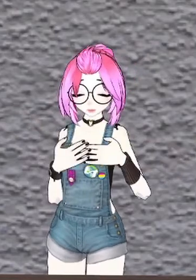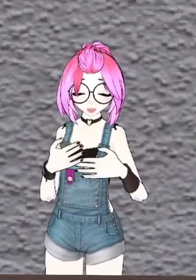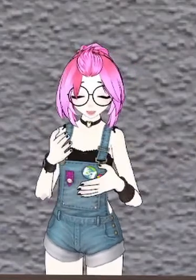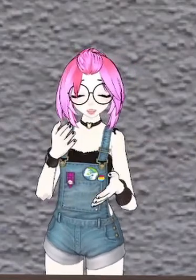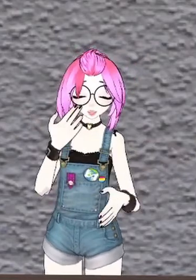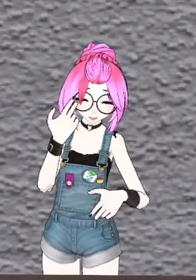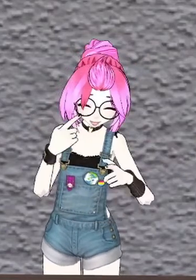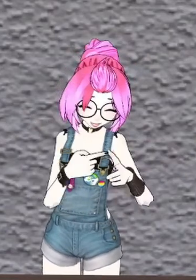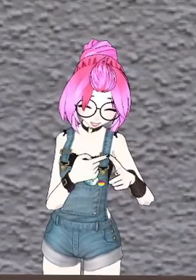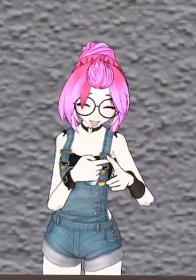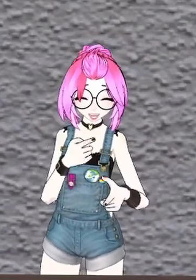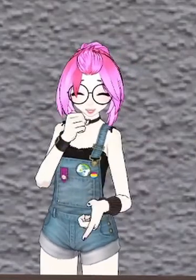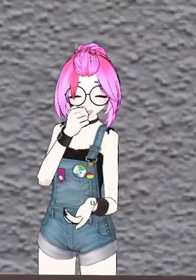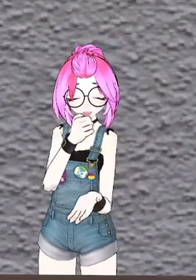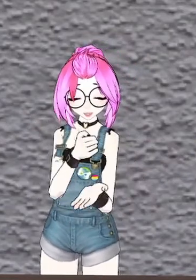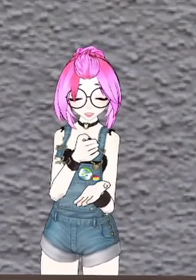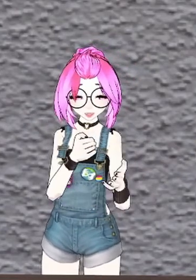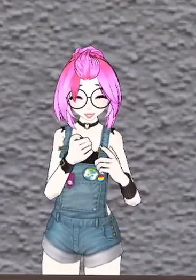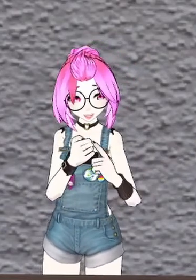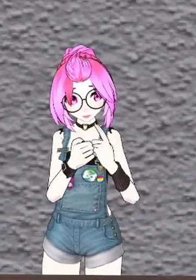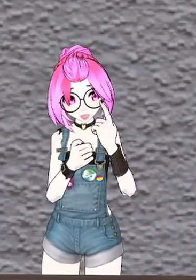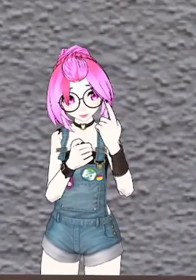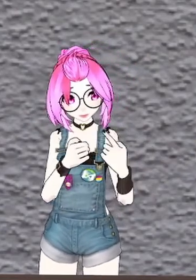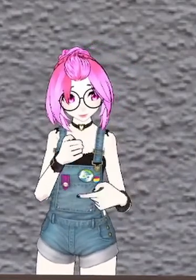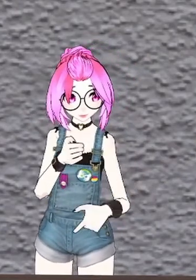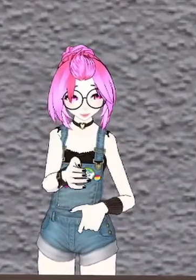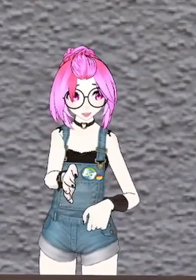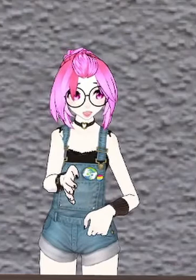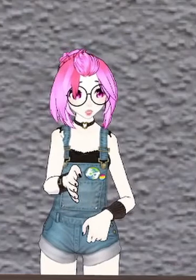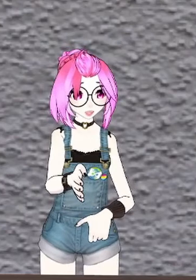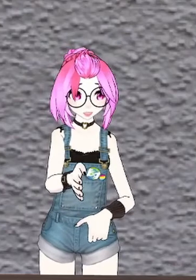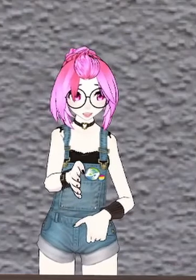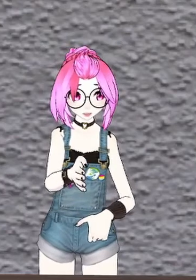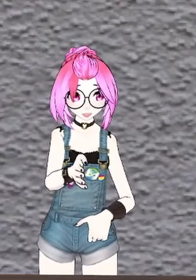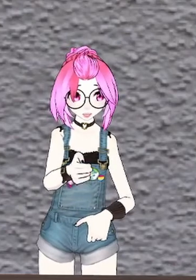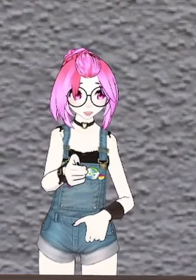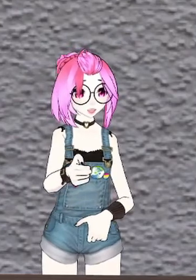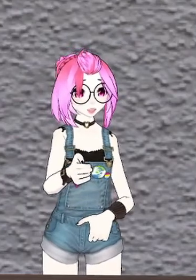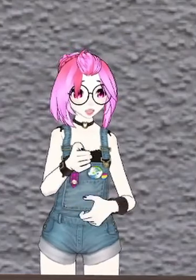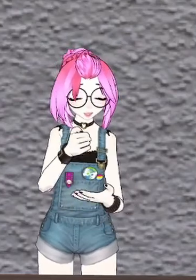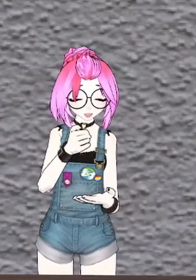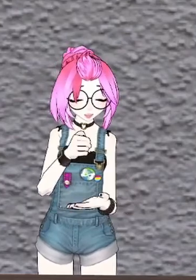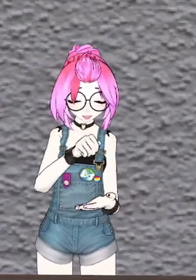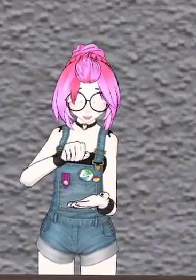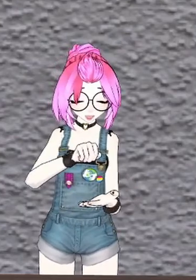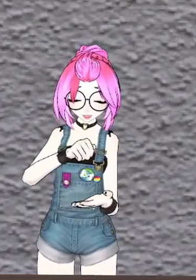Good. Okay, so for the first sign, we're going to make sure our fist is up. It's like you went to shake somebody's hand, and then you closed your fist. It's not this way.